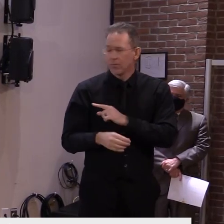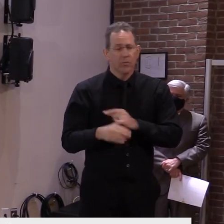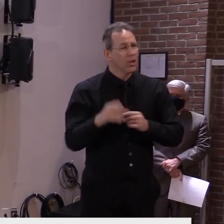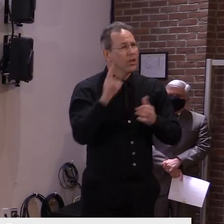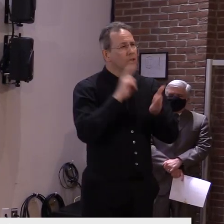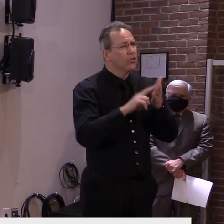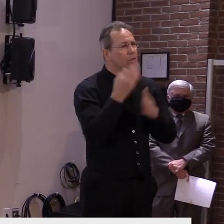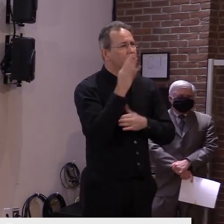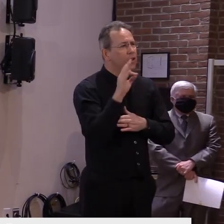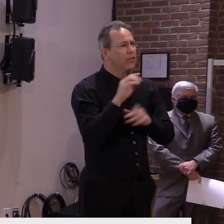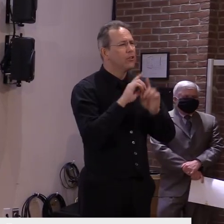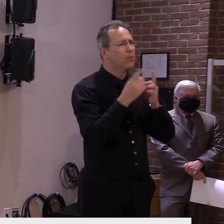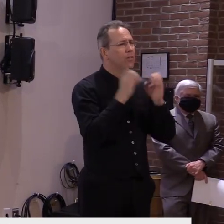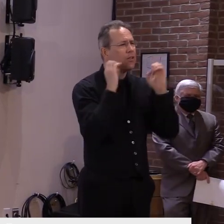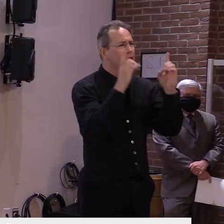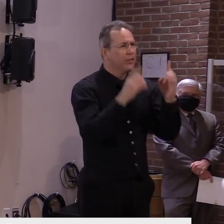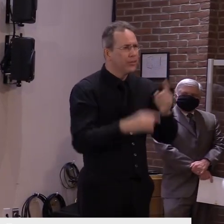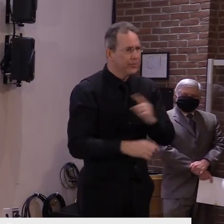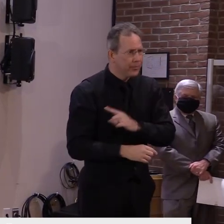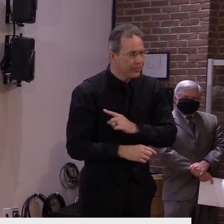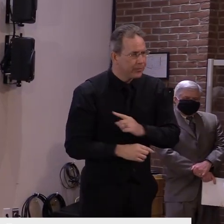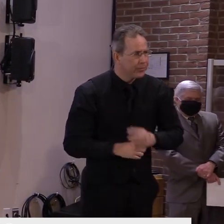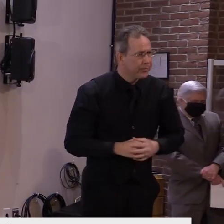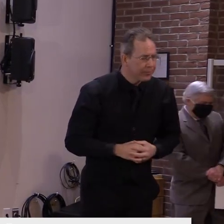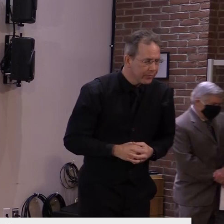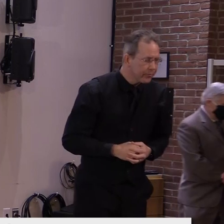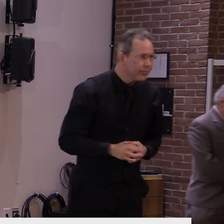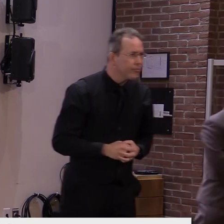Secretary French, who's on video.